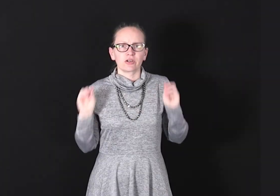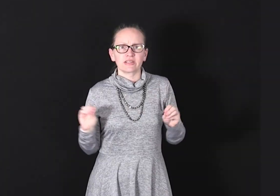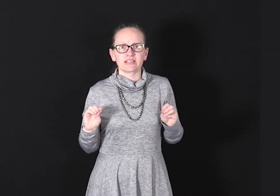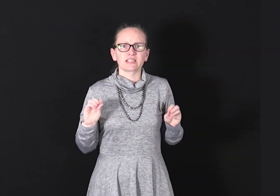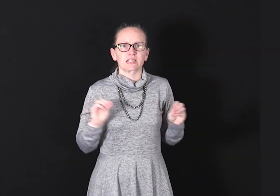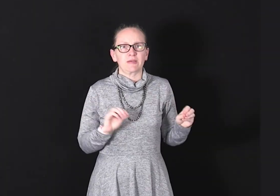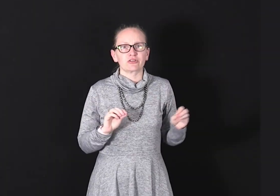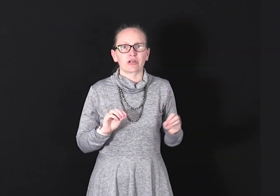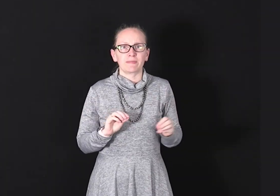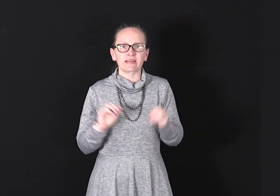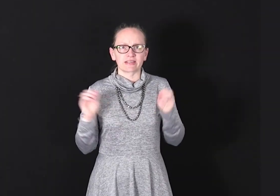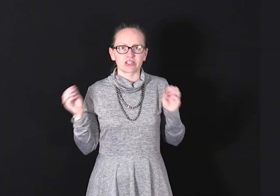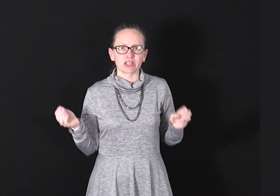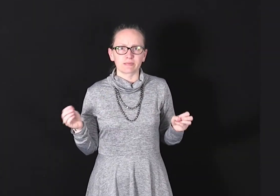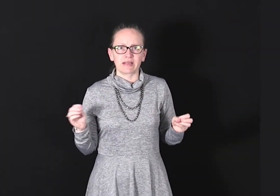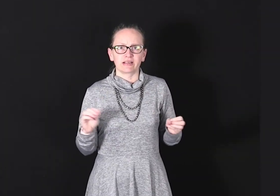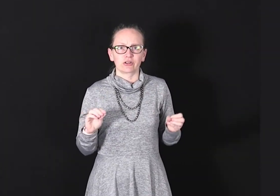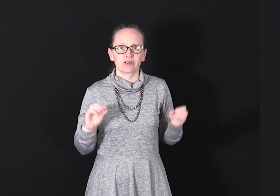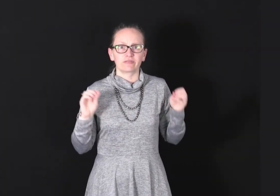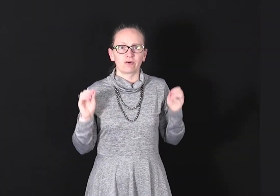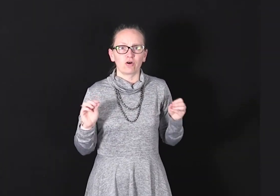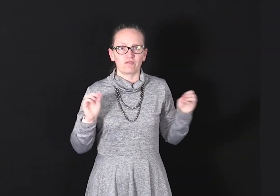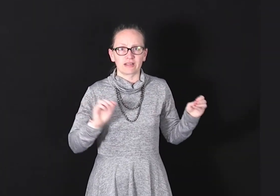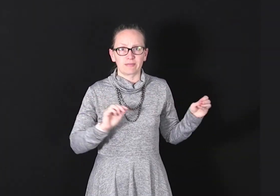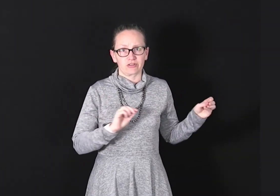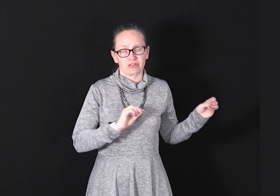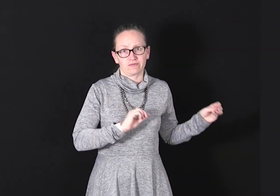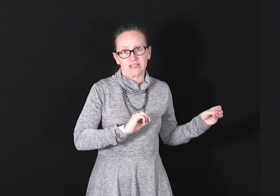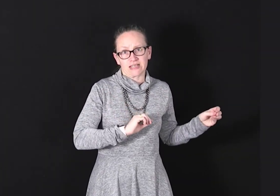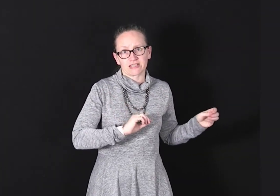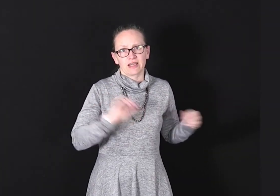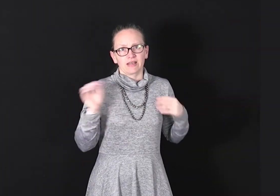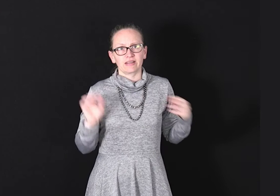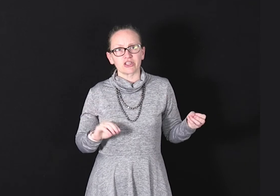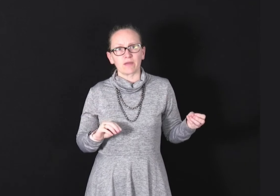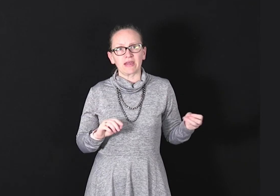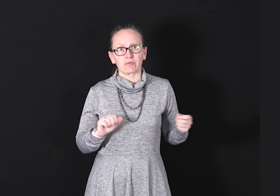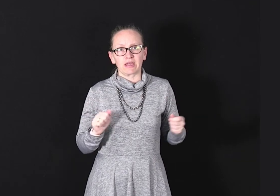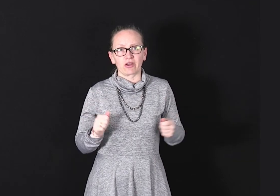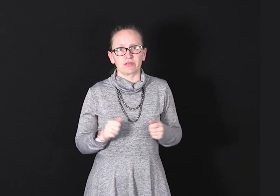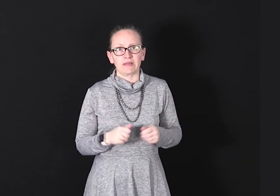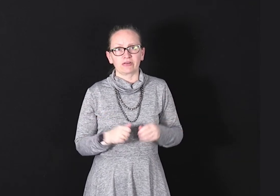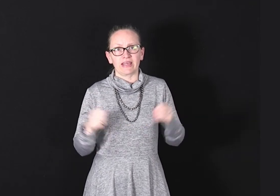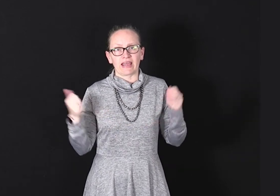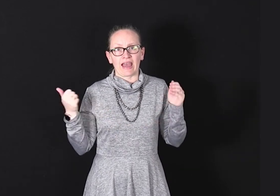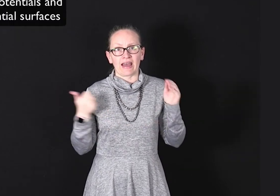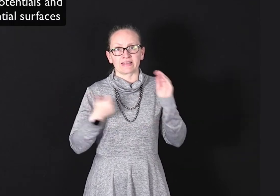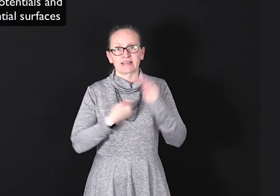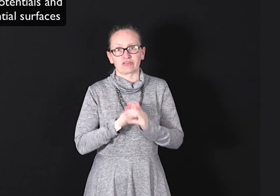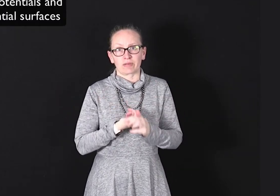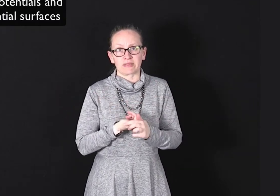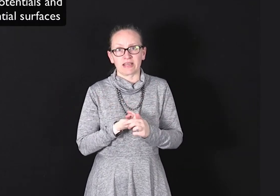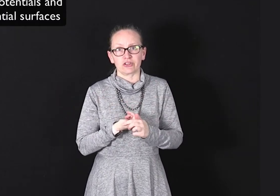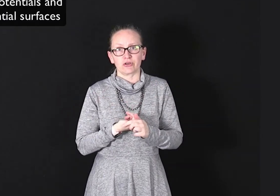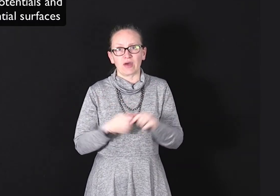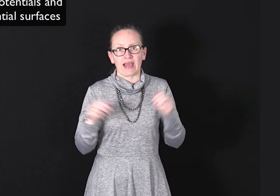So this is a special topic that's just been included for Fundamentals of Physics. In this topic, we're going to be looking at electric potential and